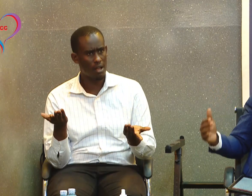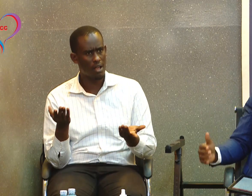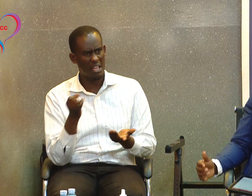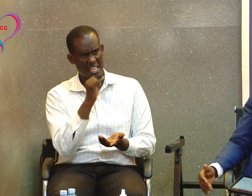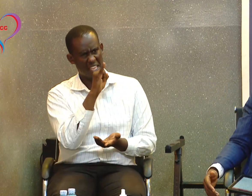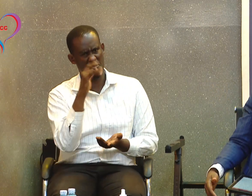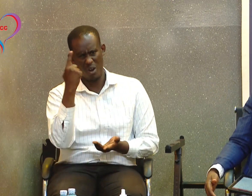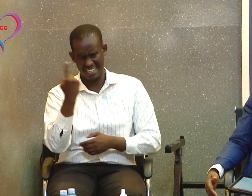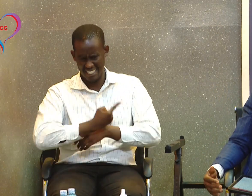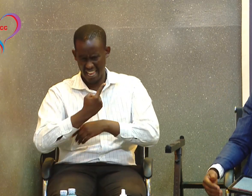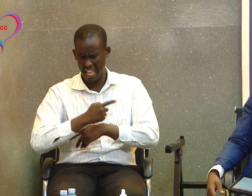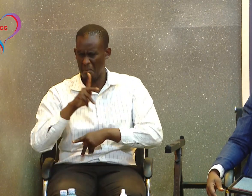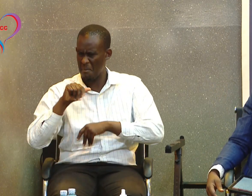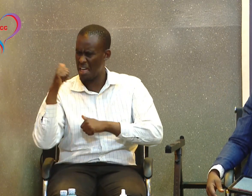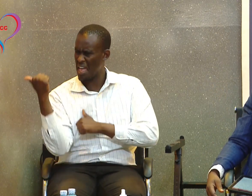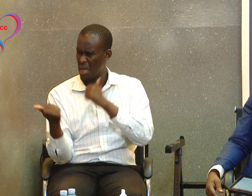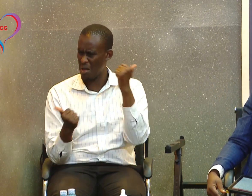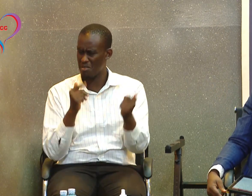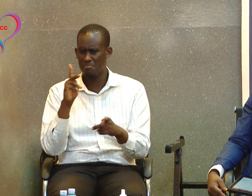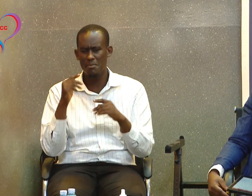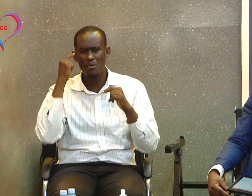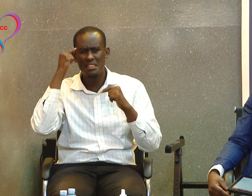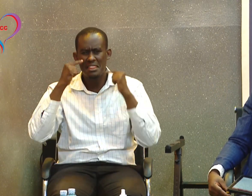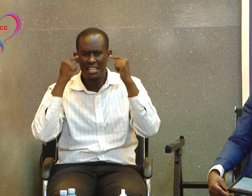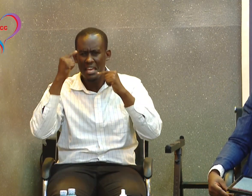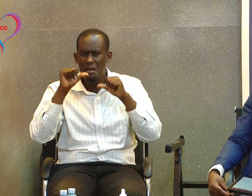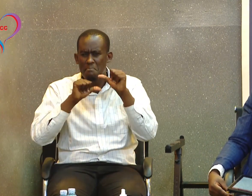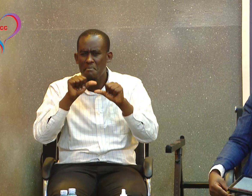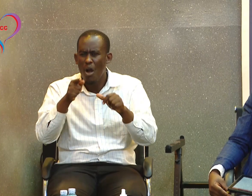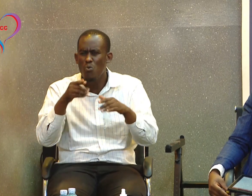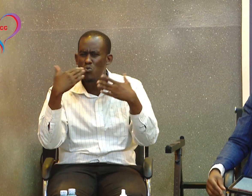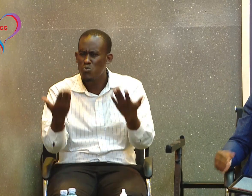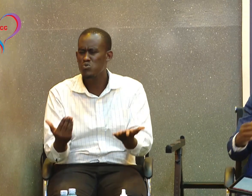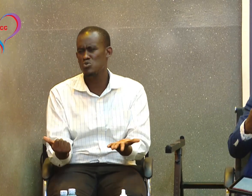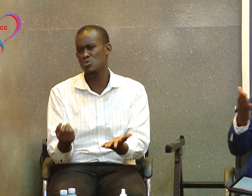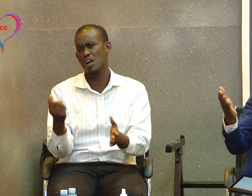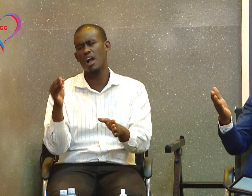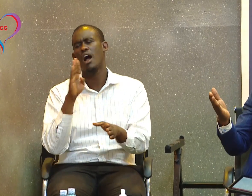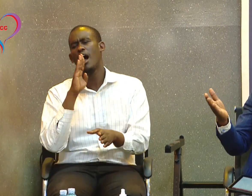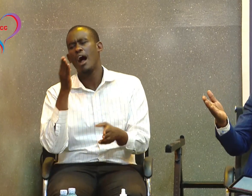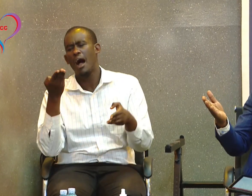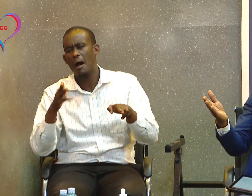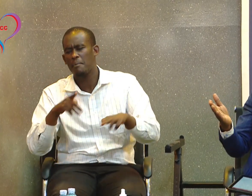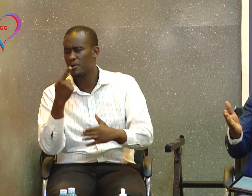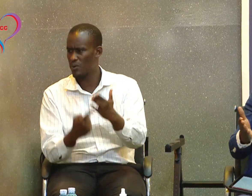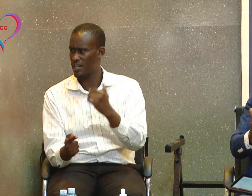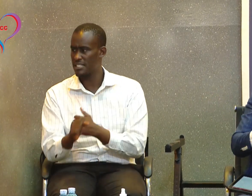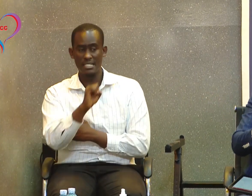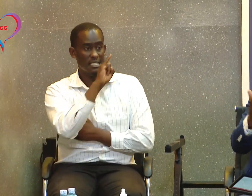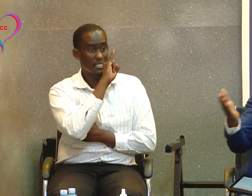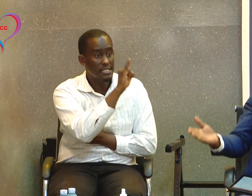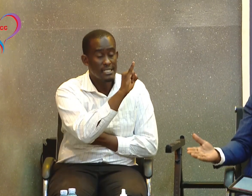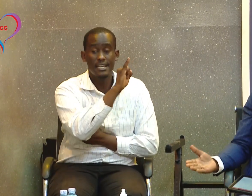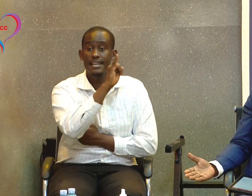think about you? What will happen to your children? And if you don't plan for your life,